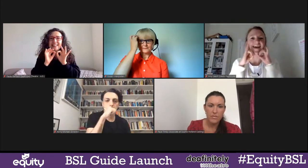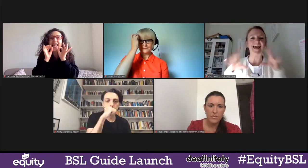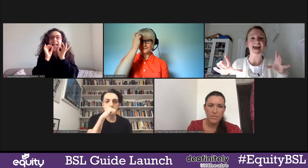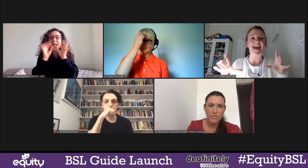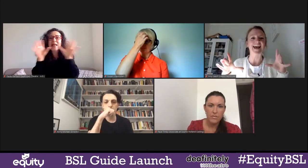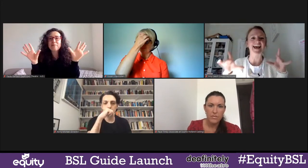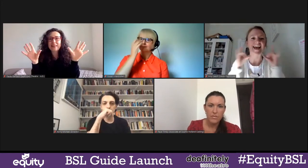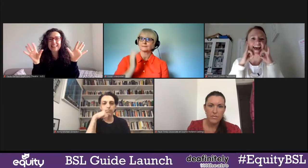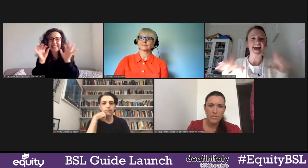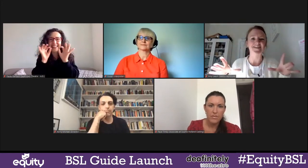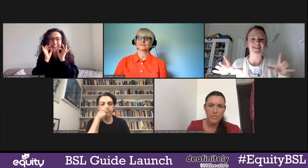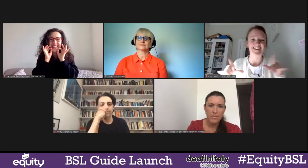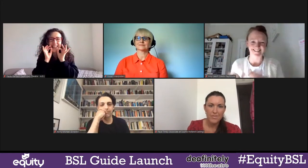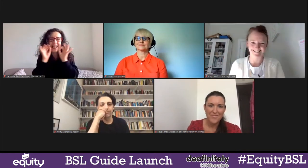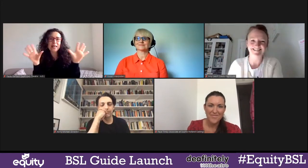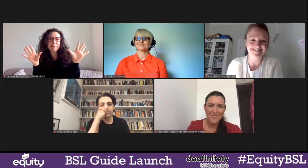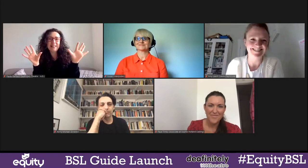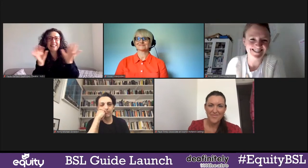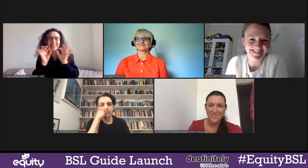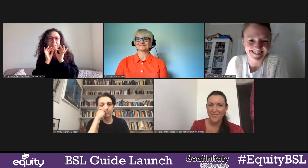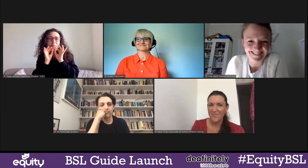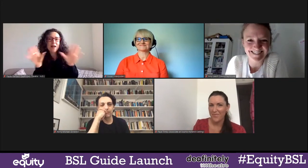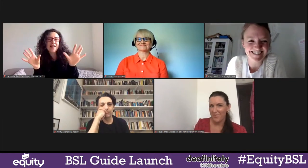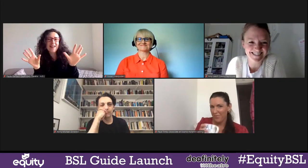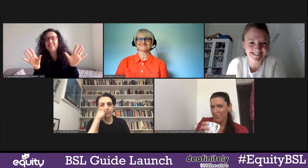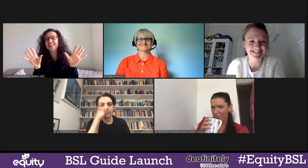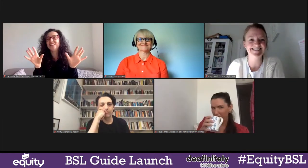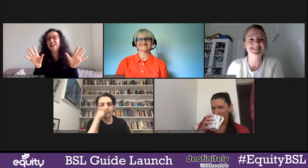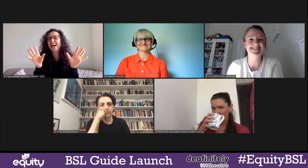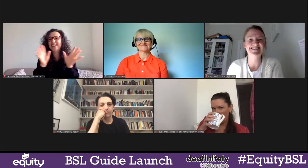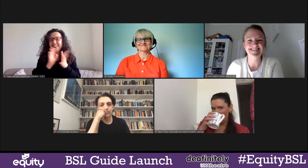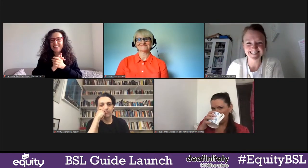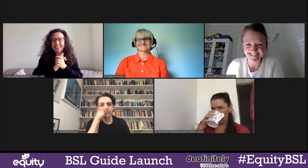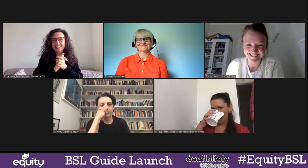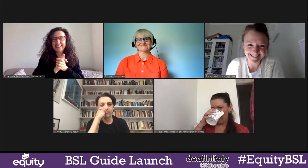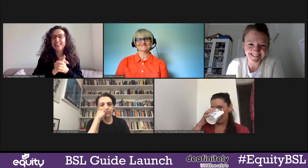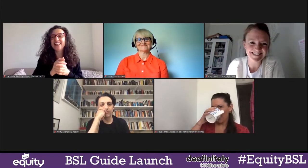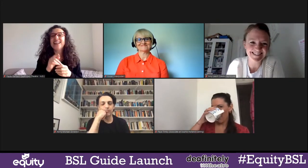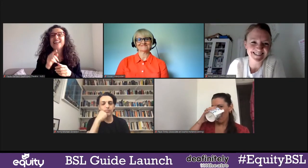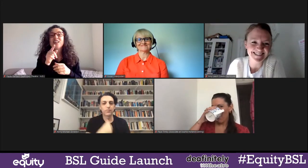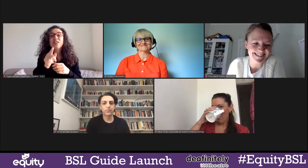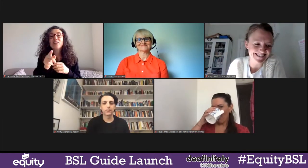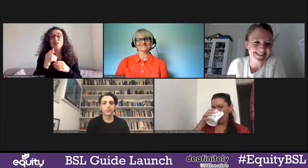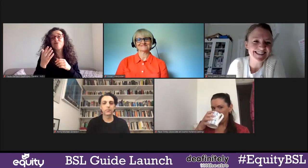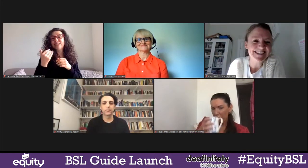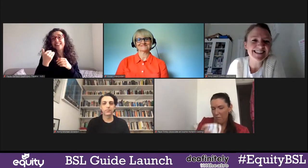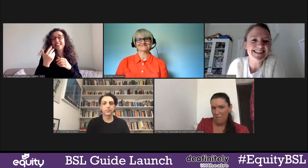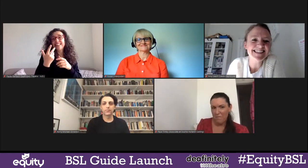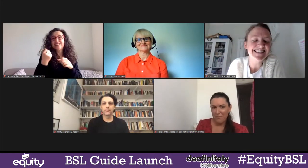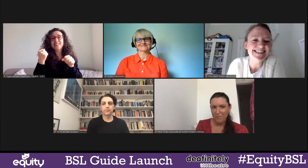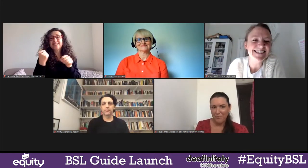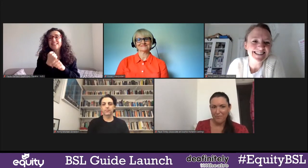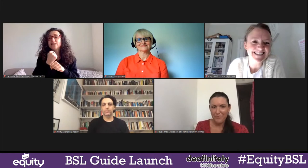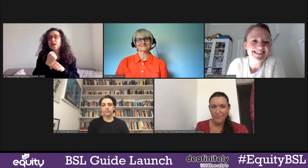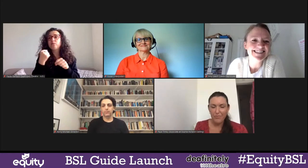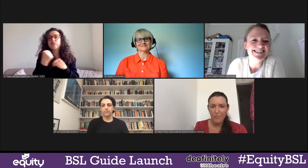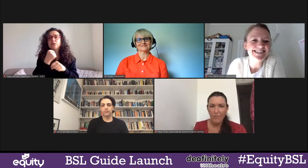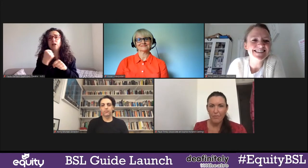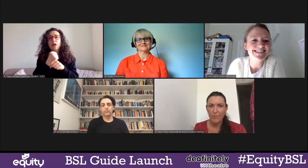right? Amy, wonderful. Oh, that's great. Good to know. Thank you very much. So the first question I'd like to ask you,